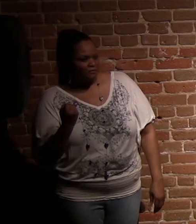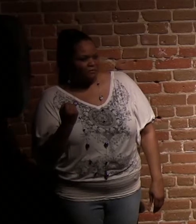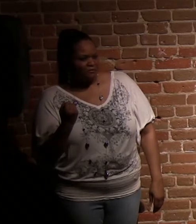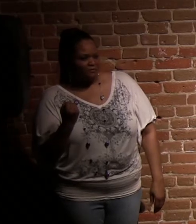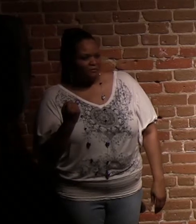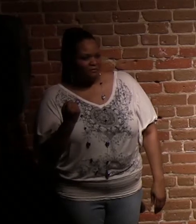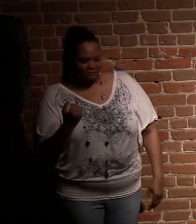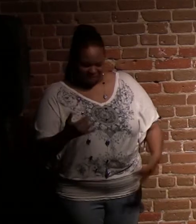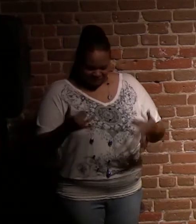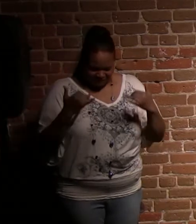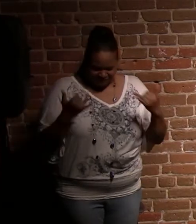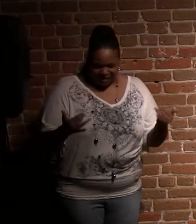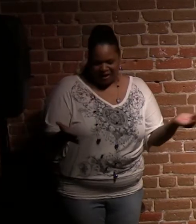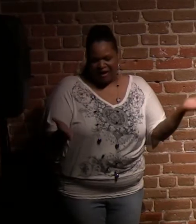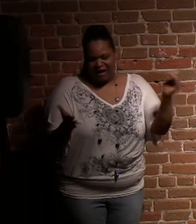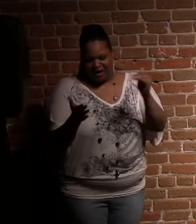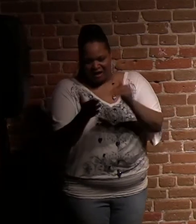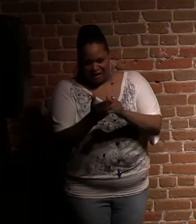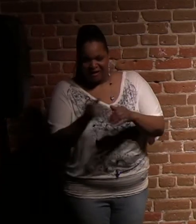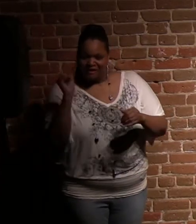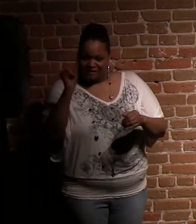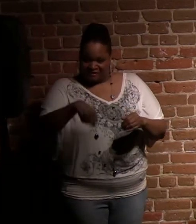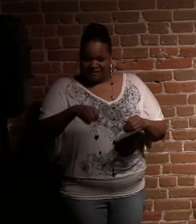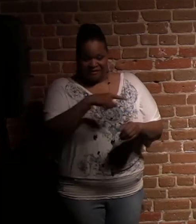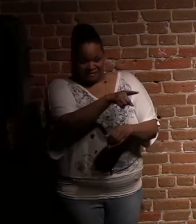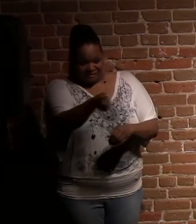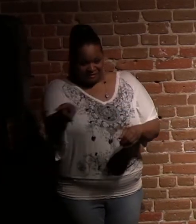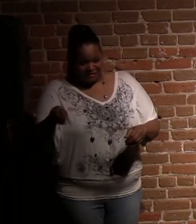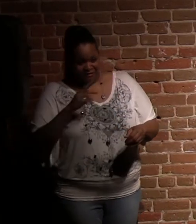Thus the refrain. Yes,